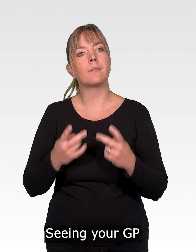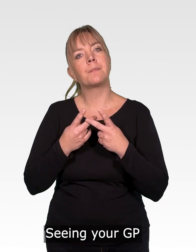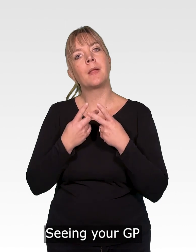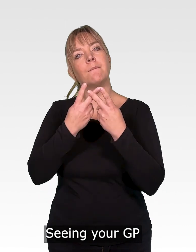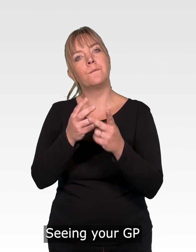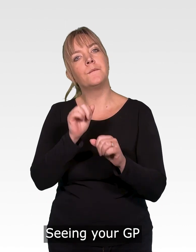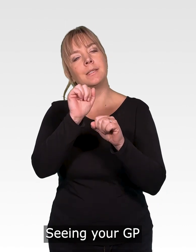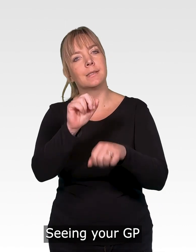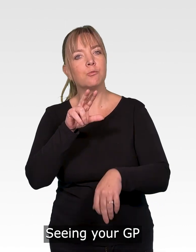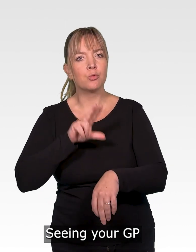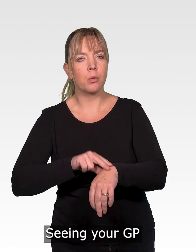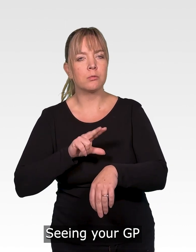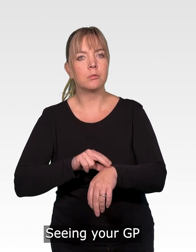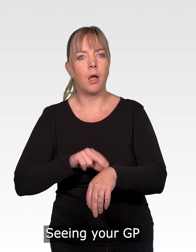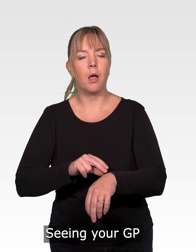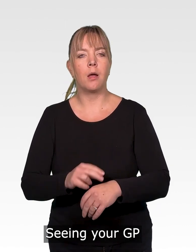seeing your GP.